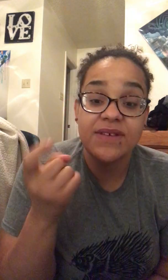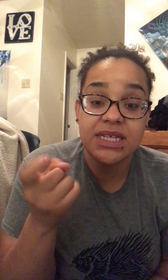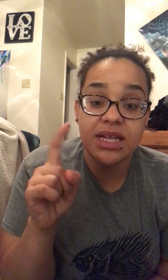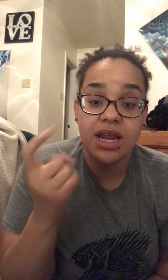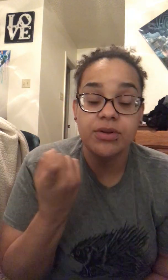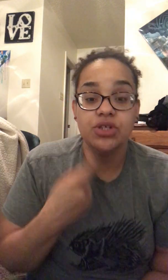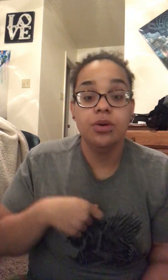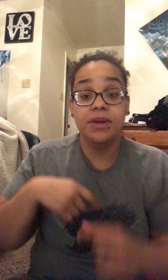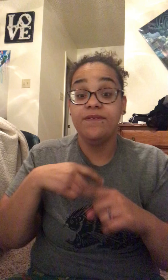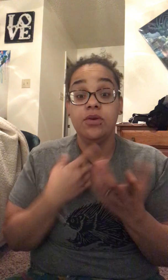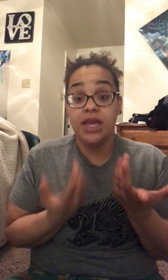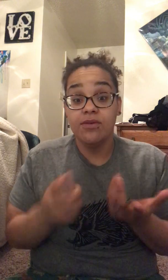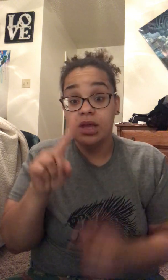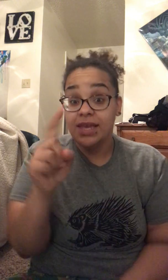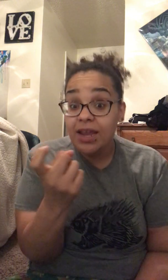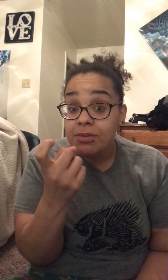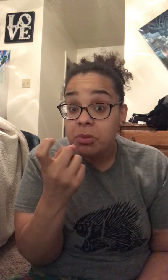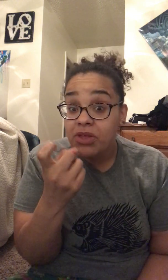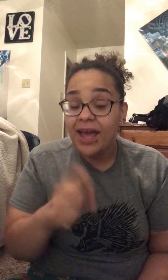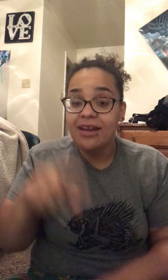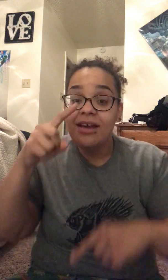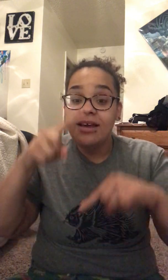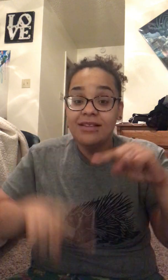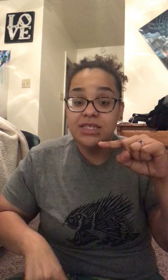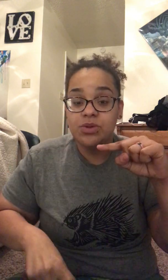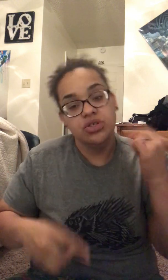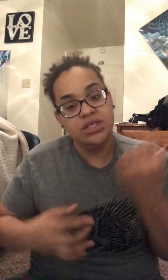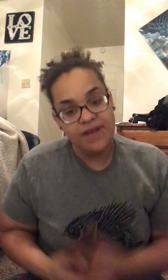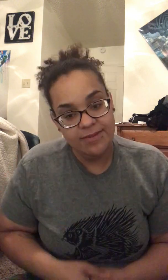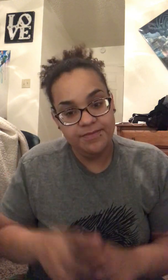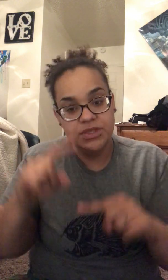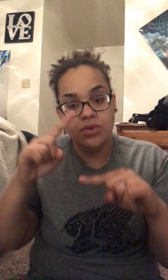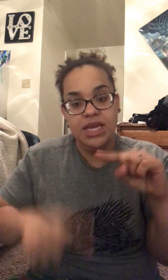physically unable to. But if you can't remember that, this works just fine. So can't.